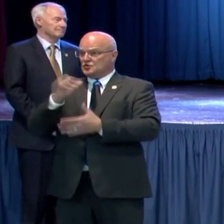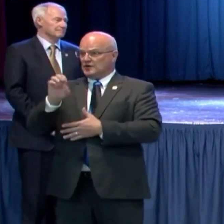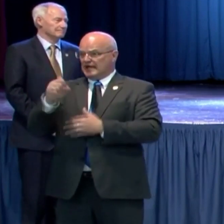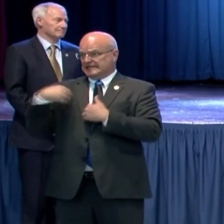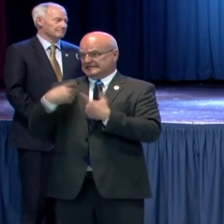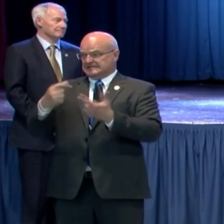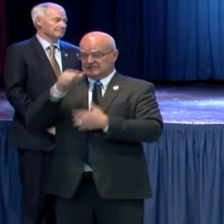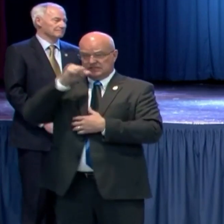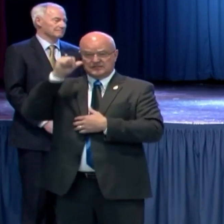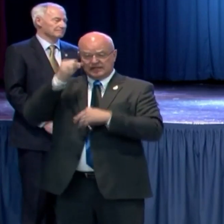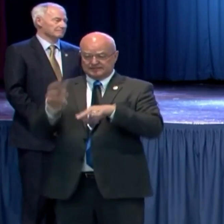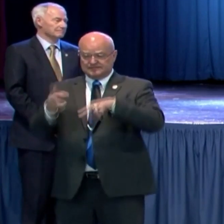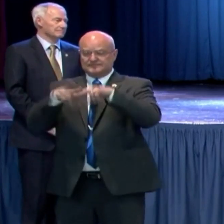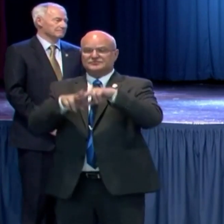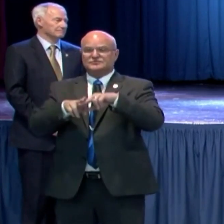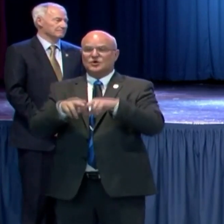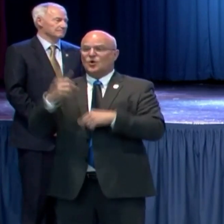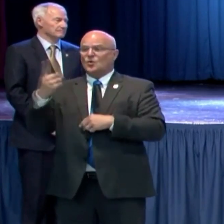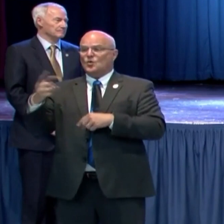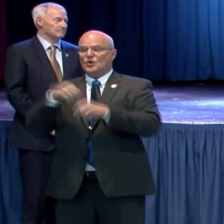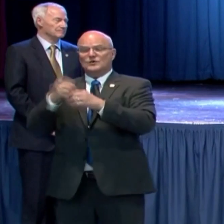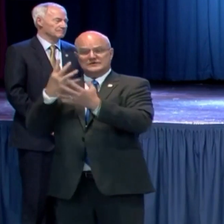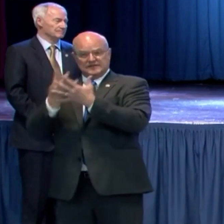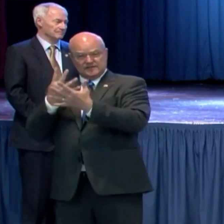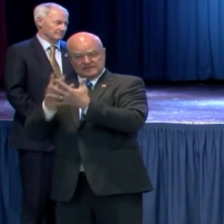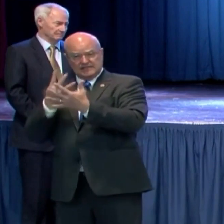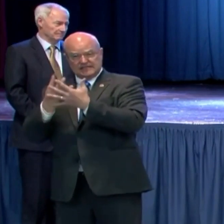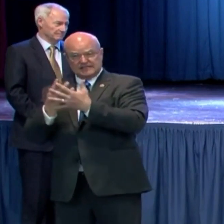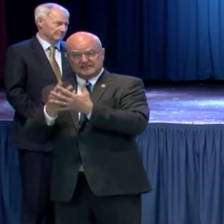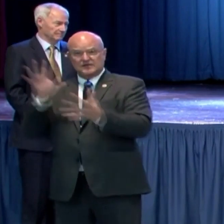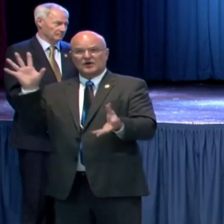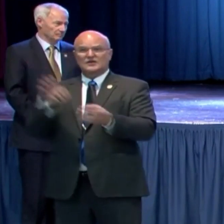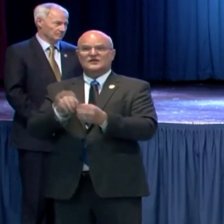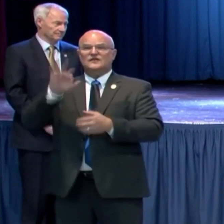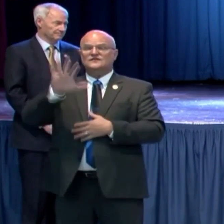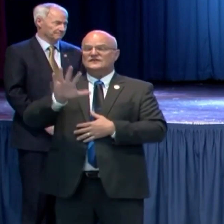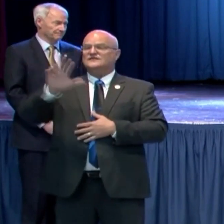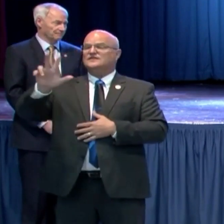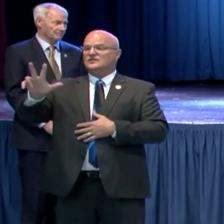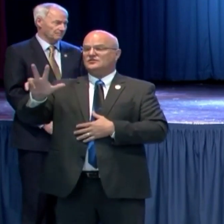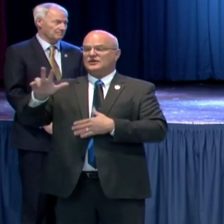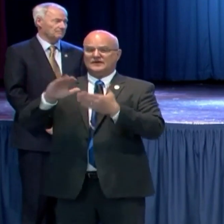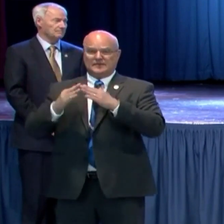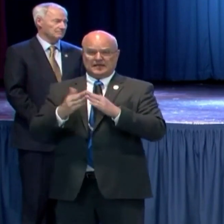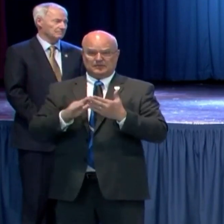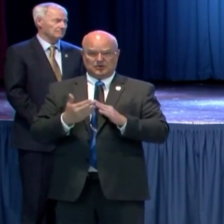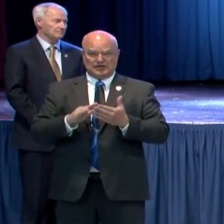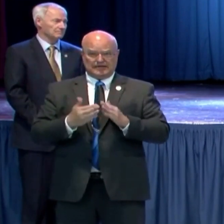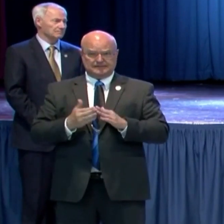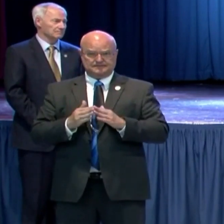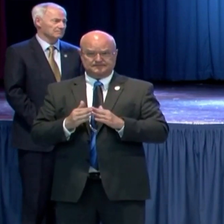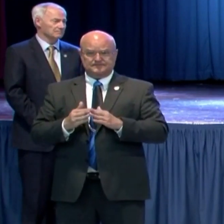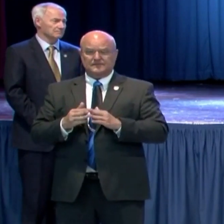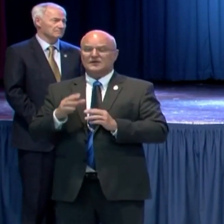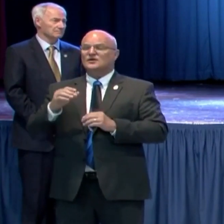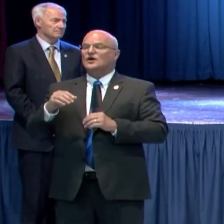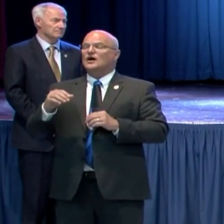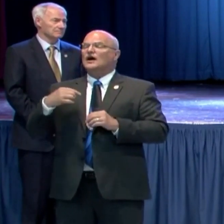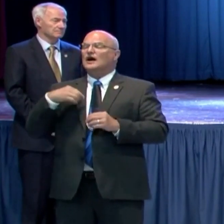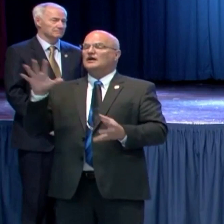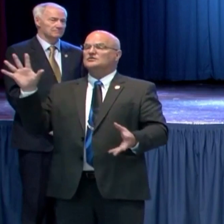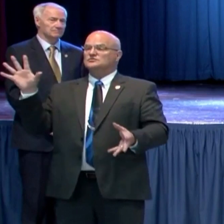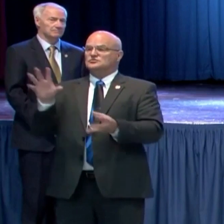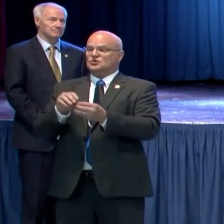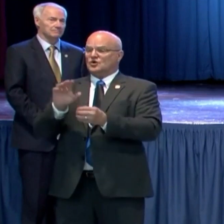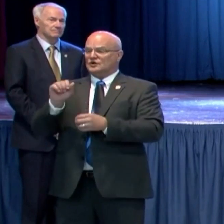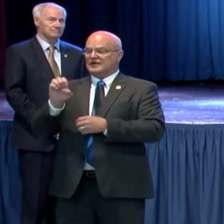since yesterday. One of those was in a correctional facility, so 53 of those were from the community. So our